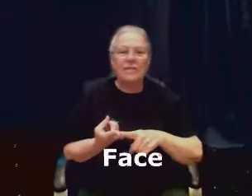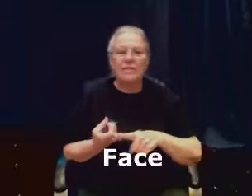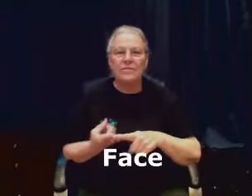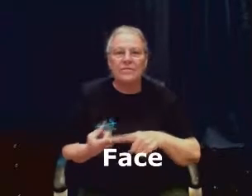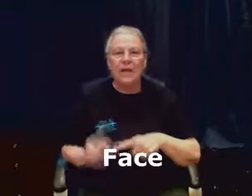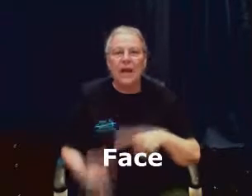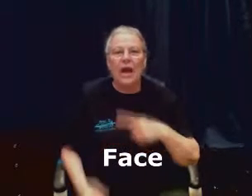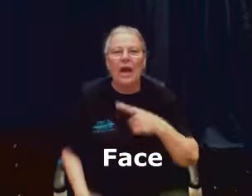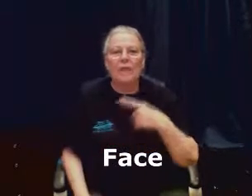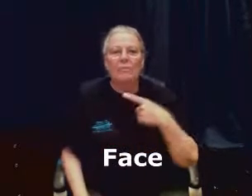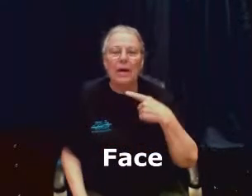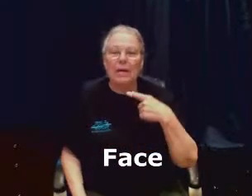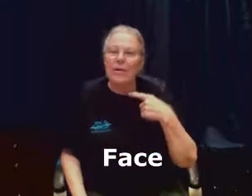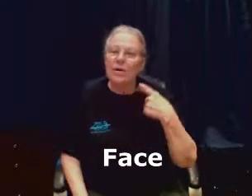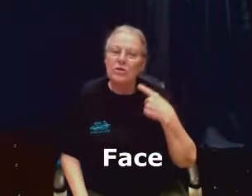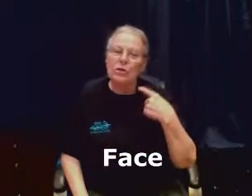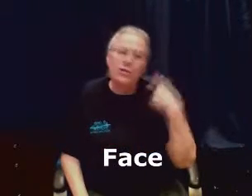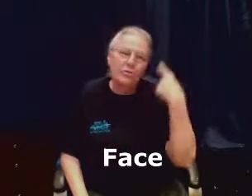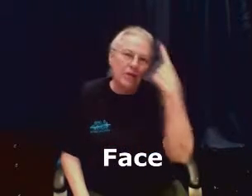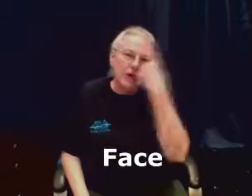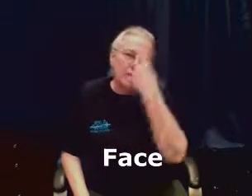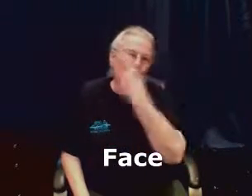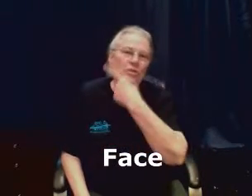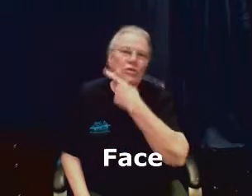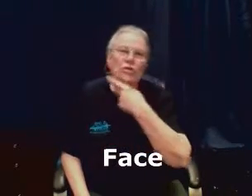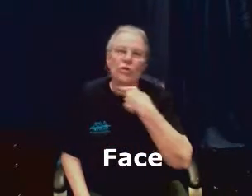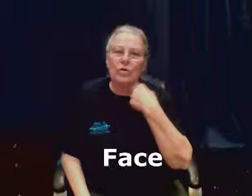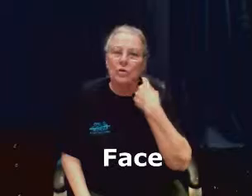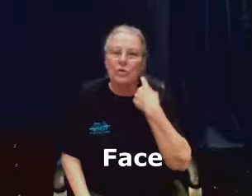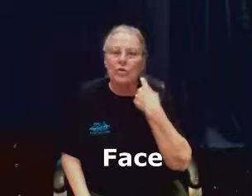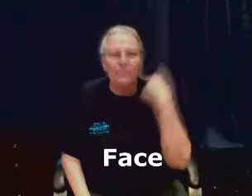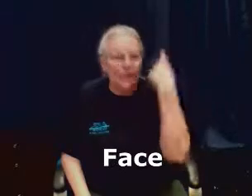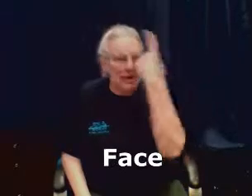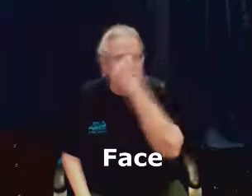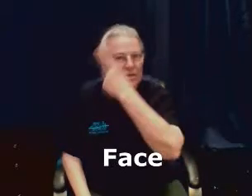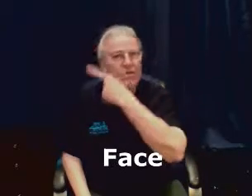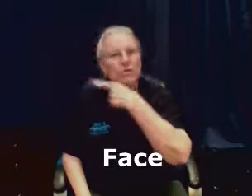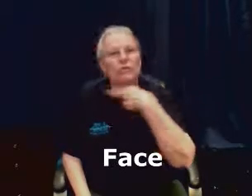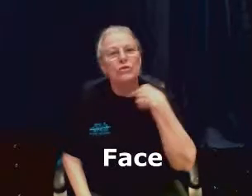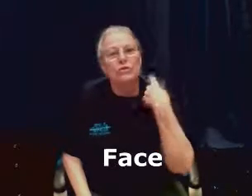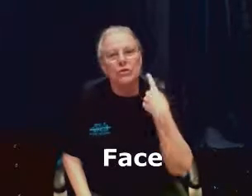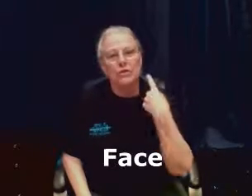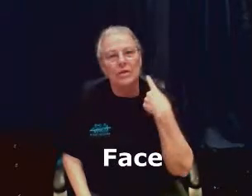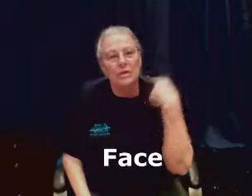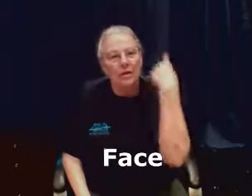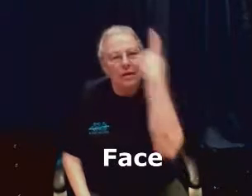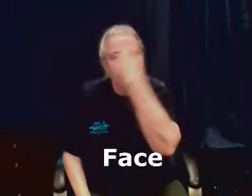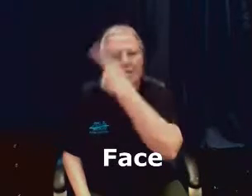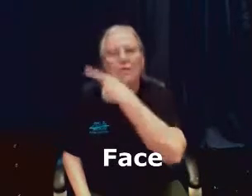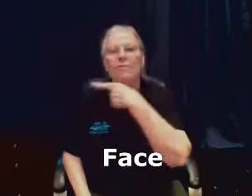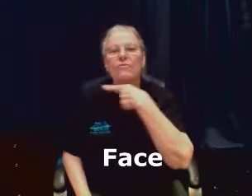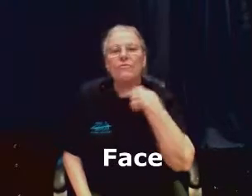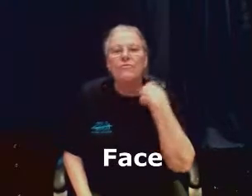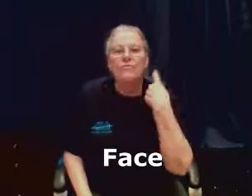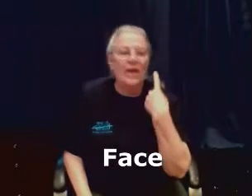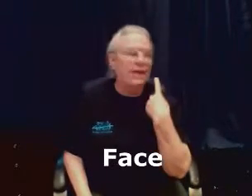face and body parts you either touch or circle. With your face, you circle it.